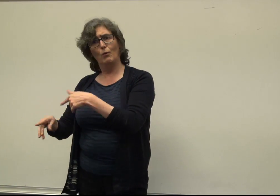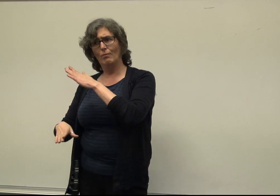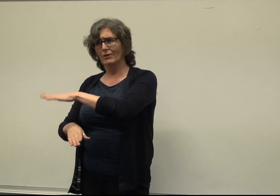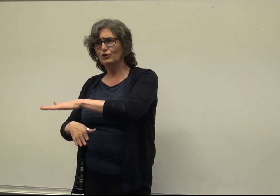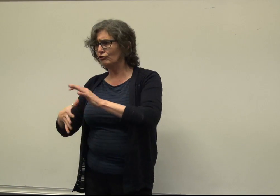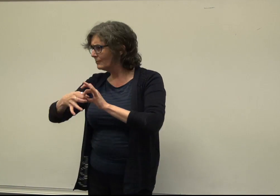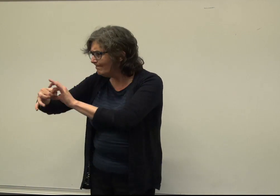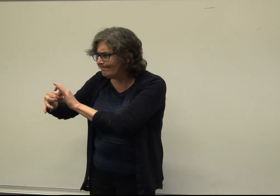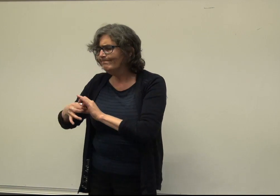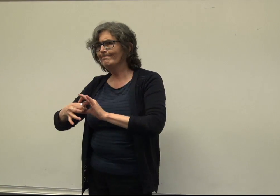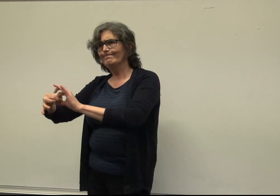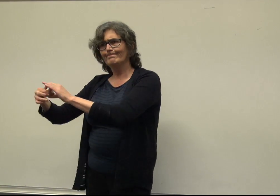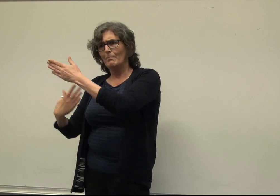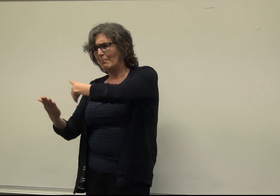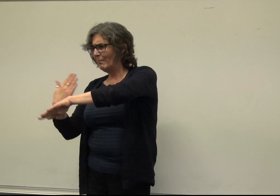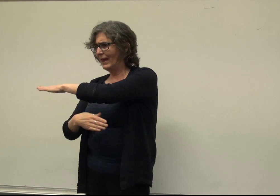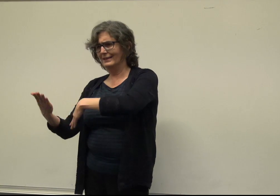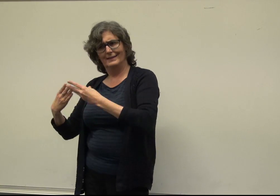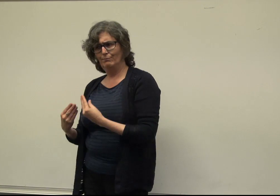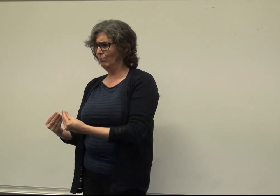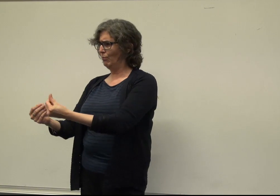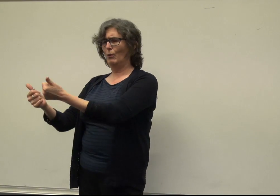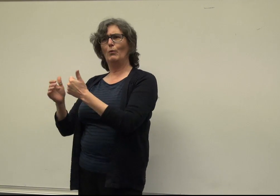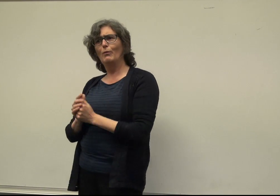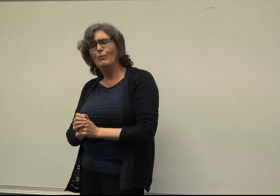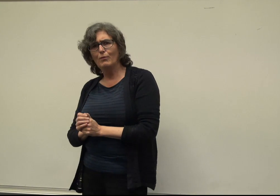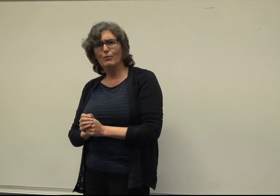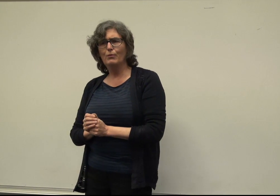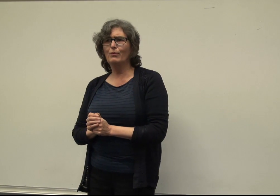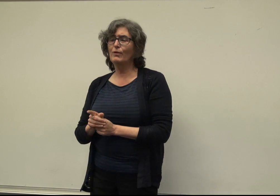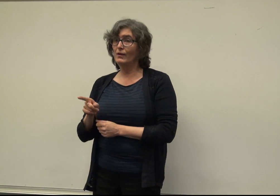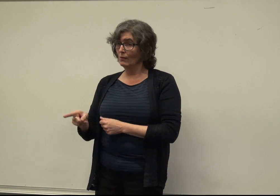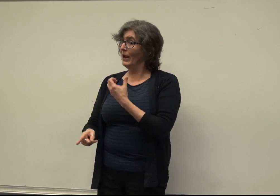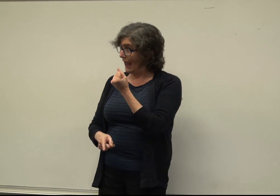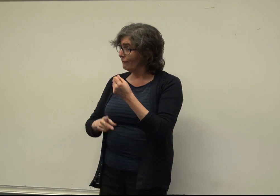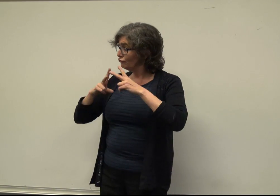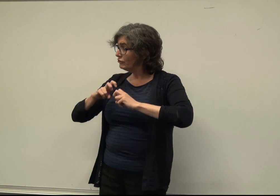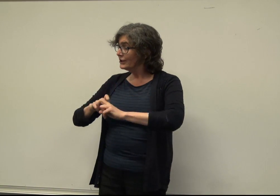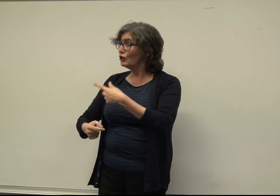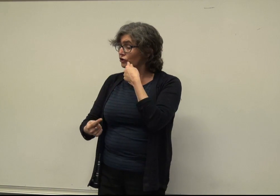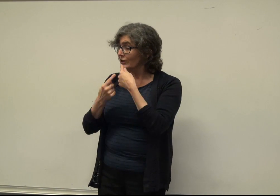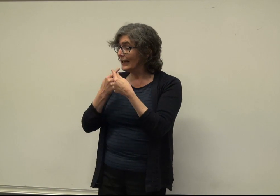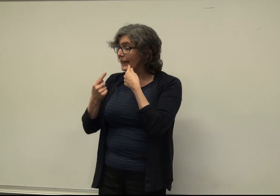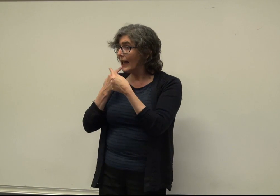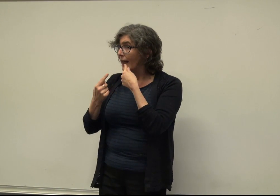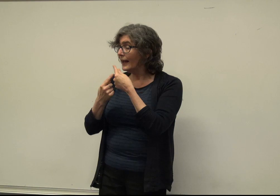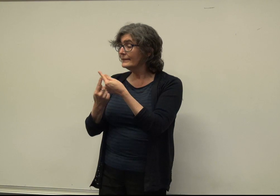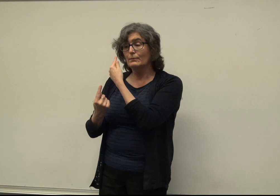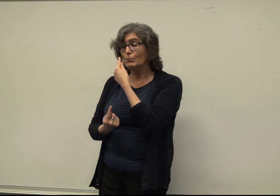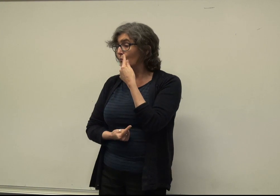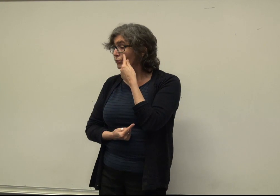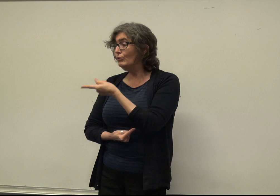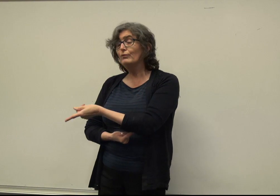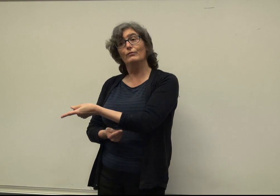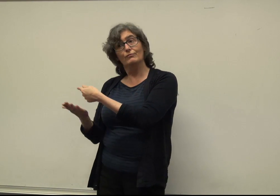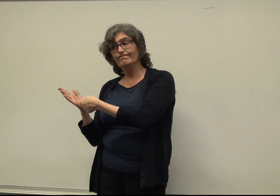children and in hearing children. So there are data that show this that I don't have time to show you in